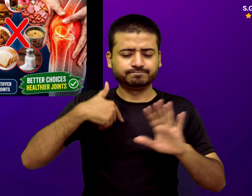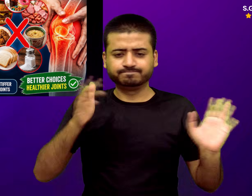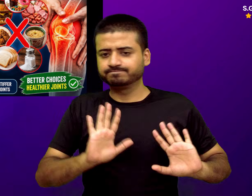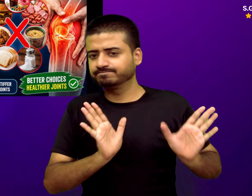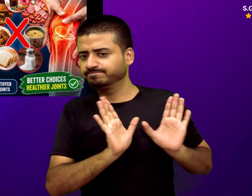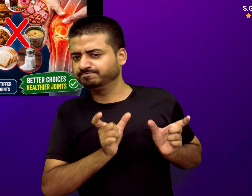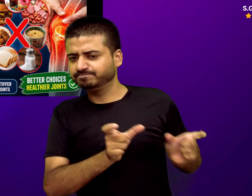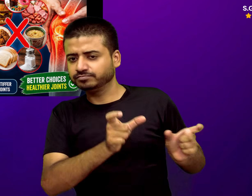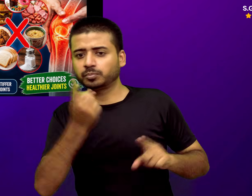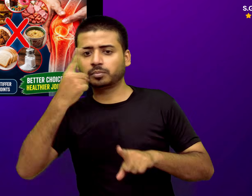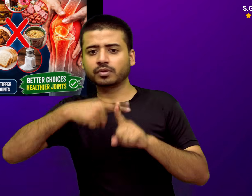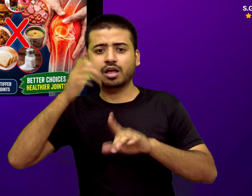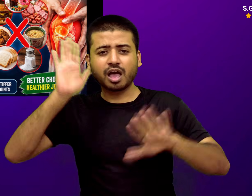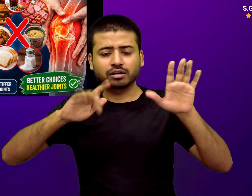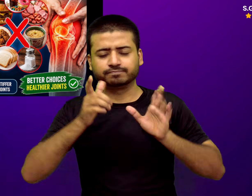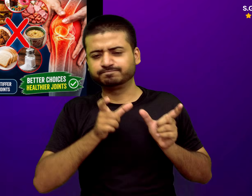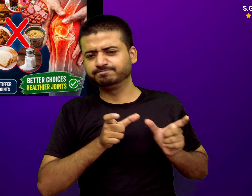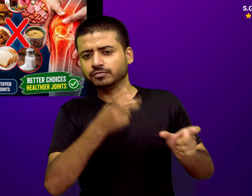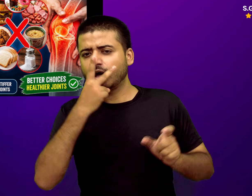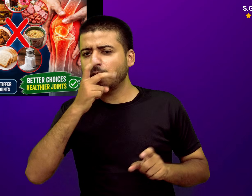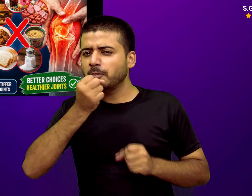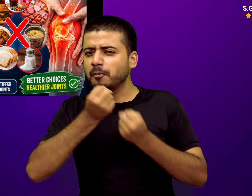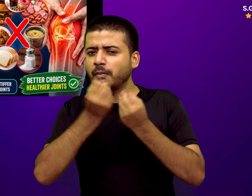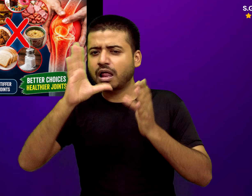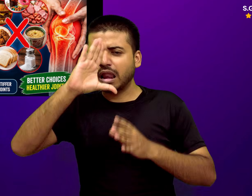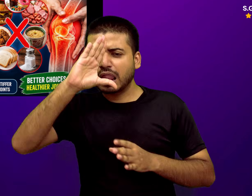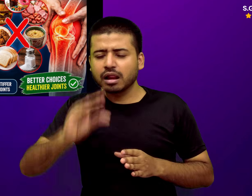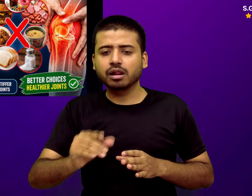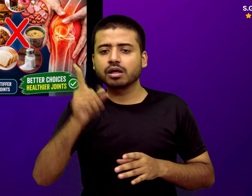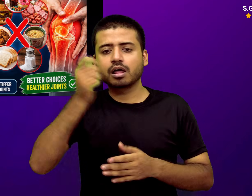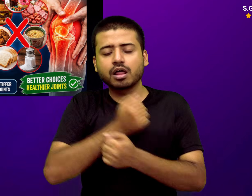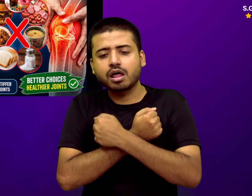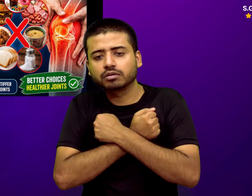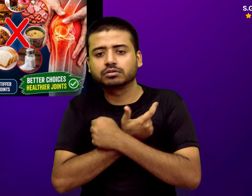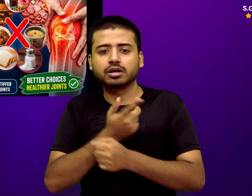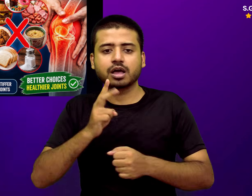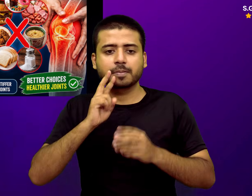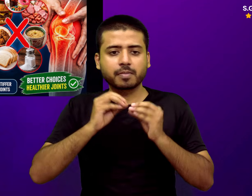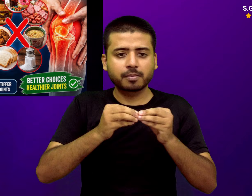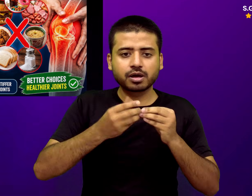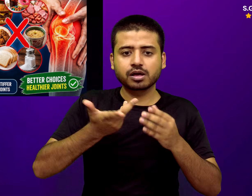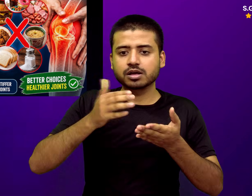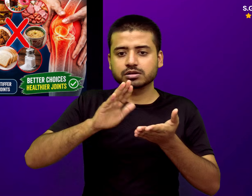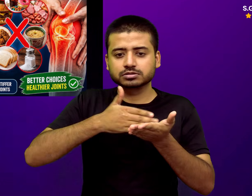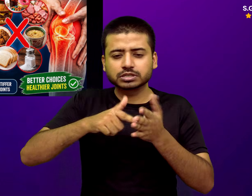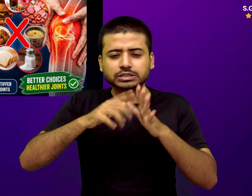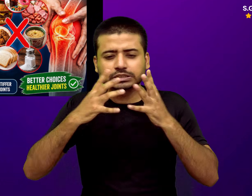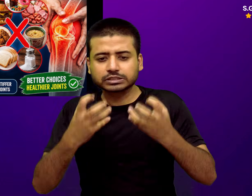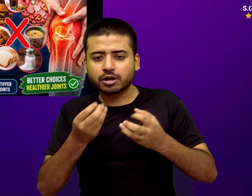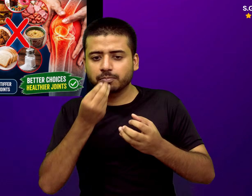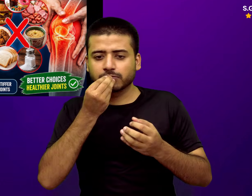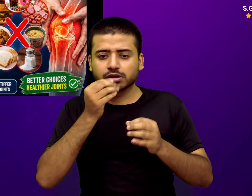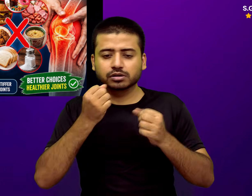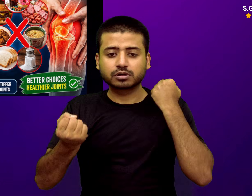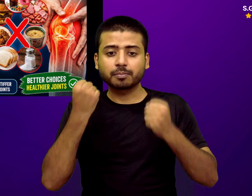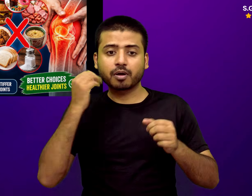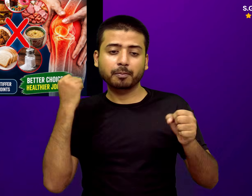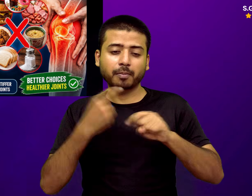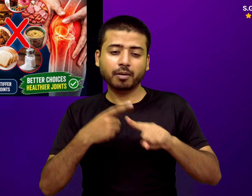hidden driver of joint discomfort. The protectors. Foods that cool inflammation. Just as certain foods promote joint